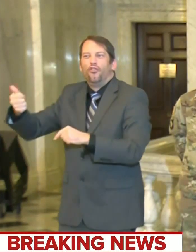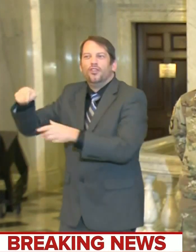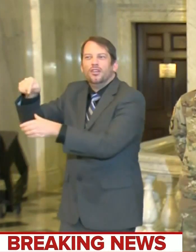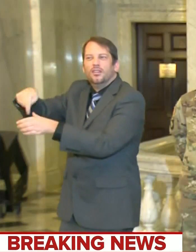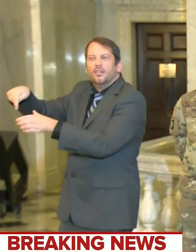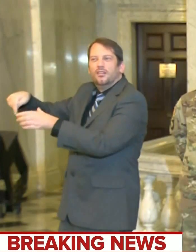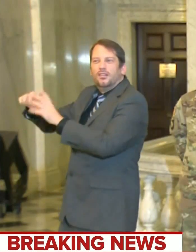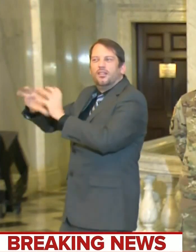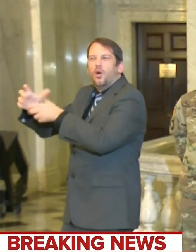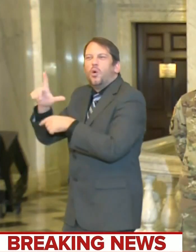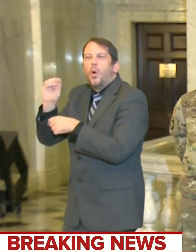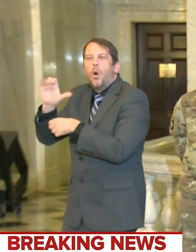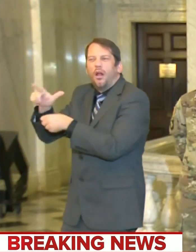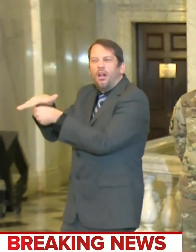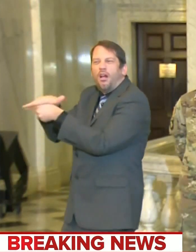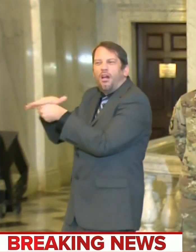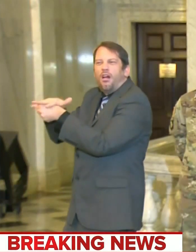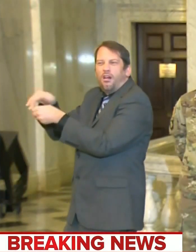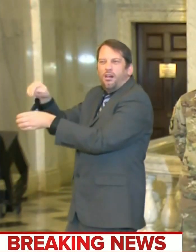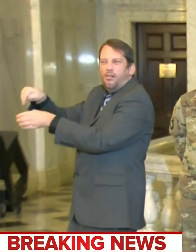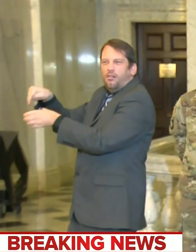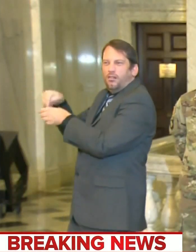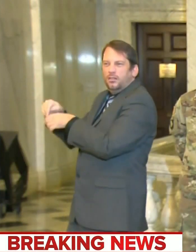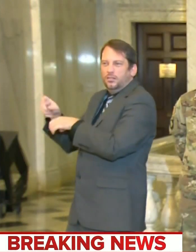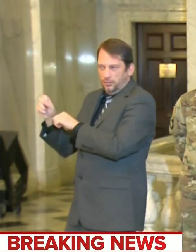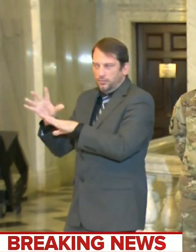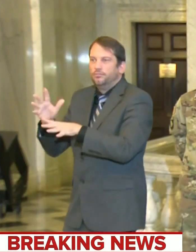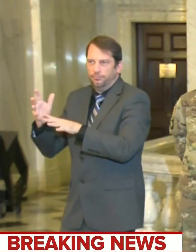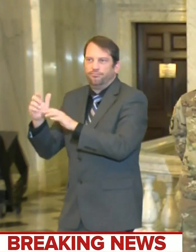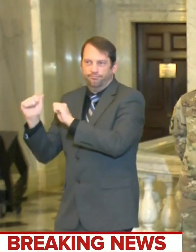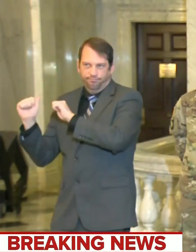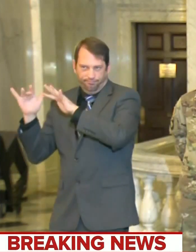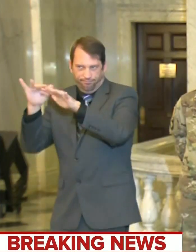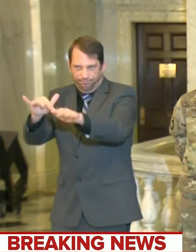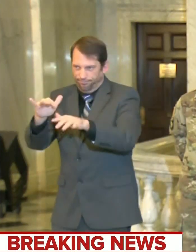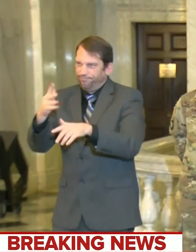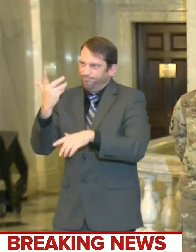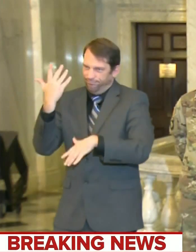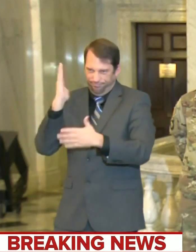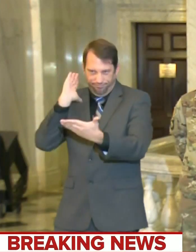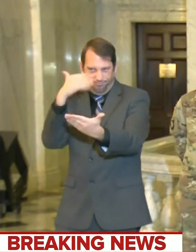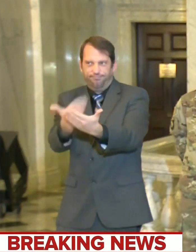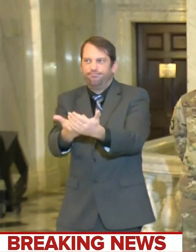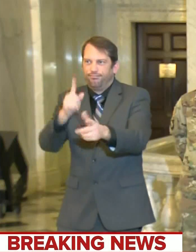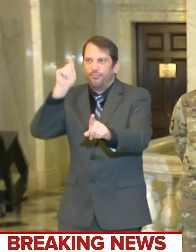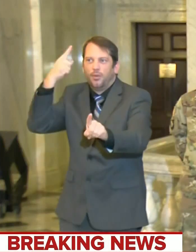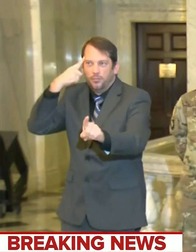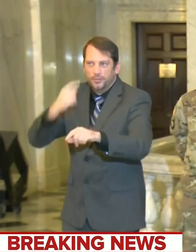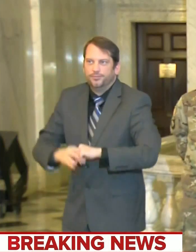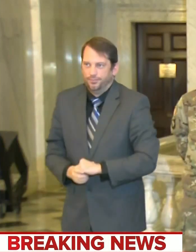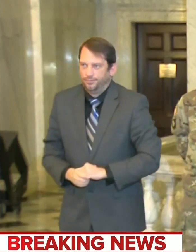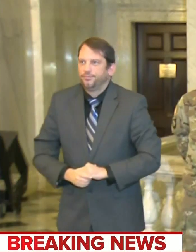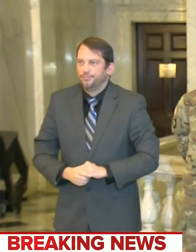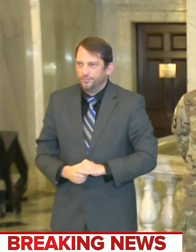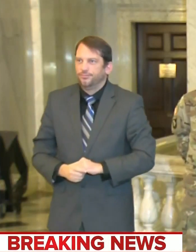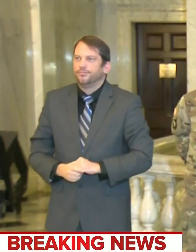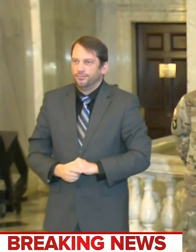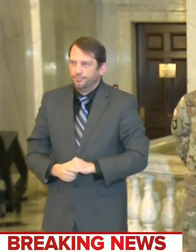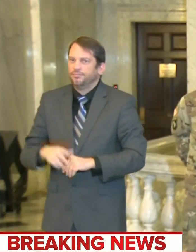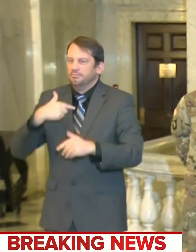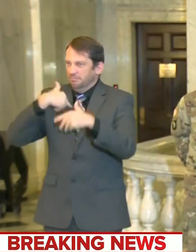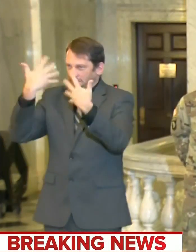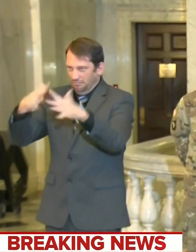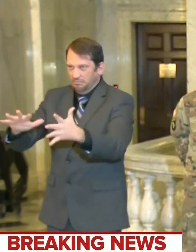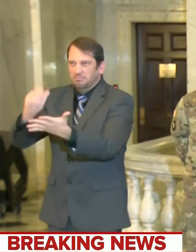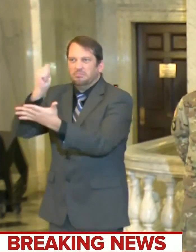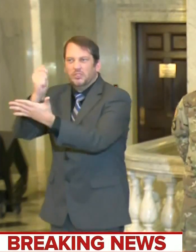en route to the Capitol. I also told them that I authorized the mobilization of the Maryland National